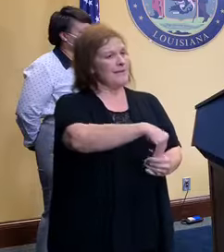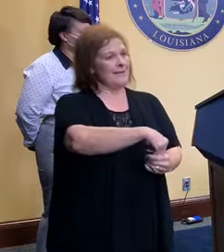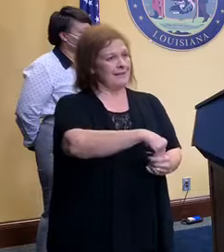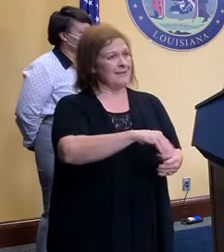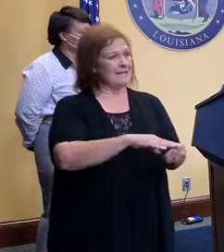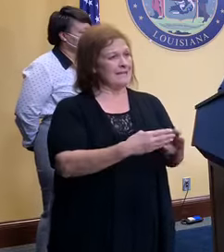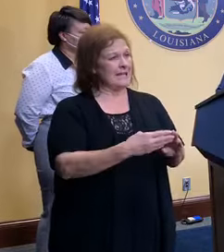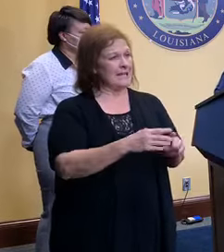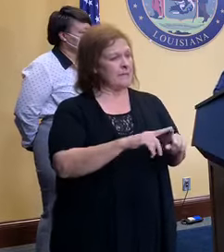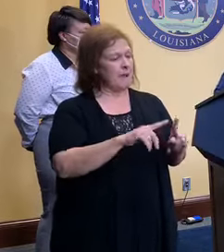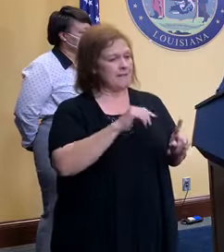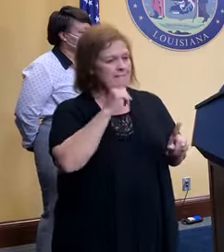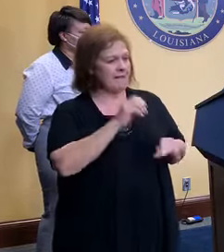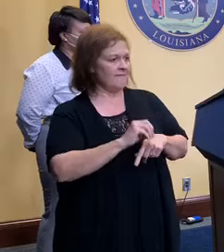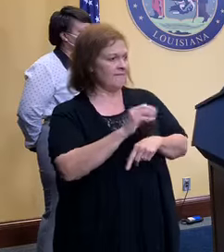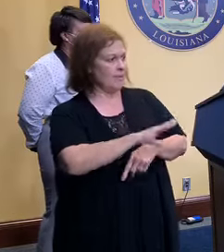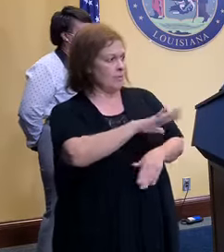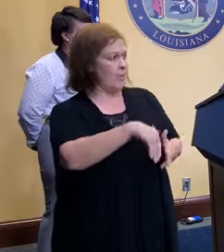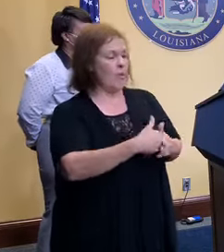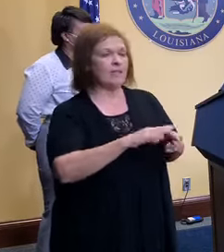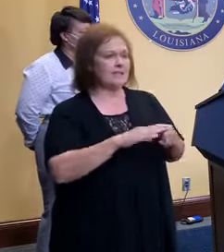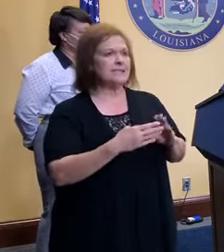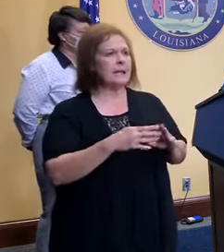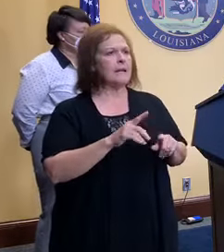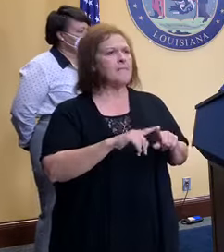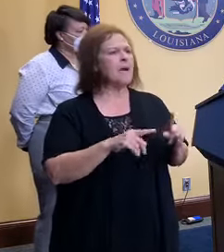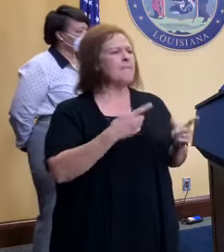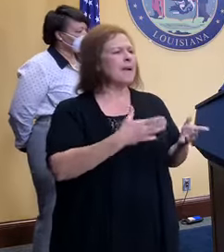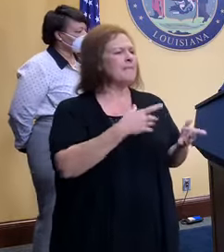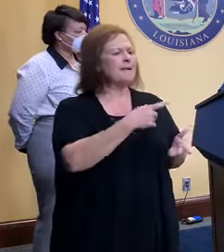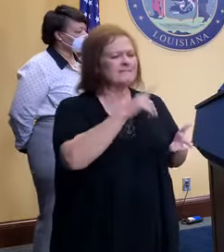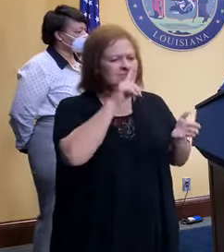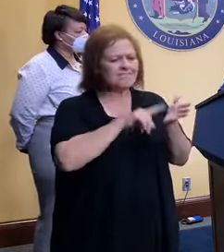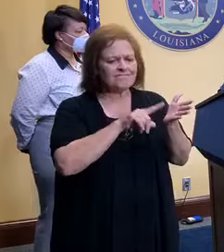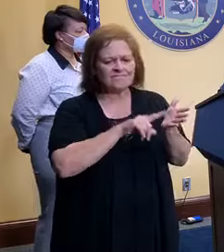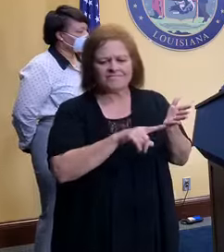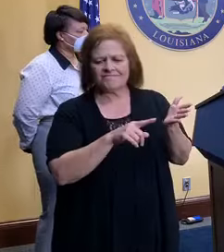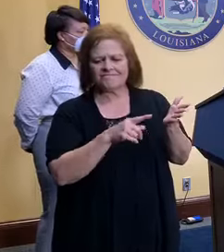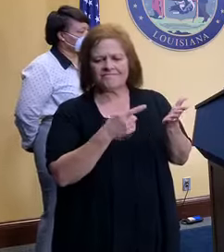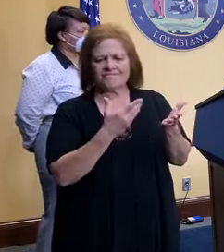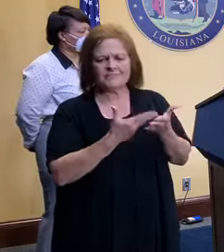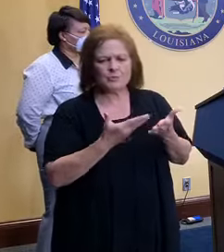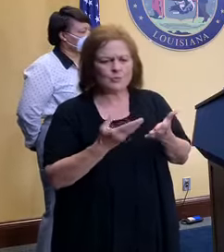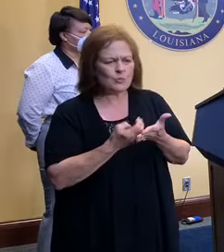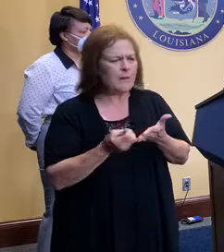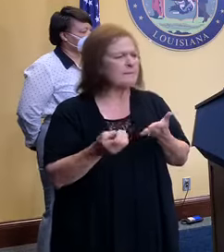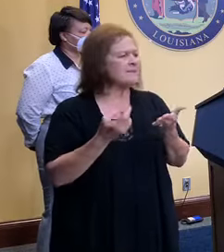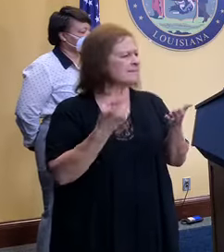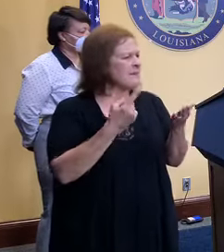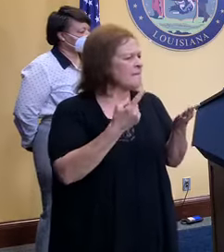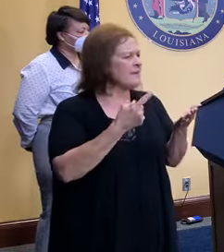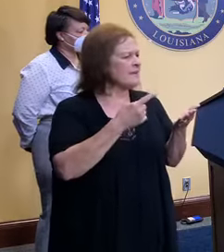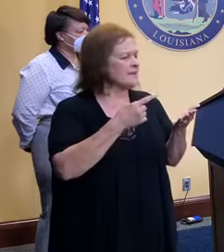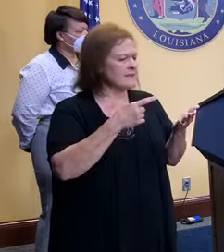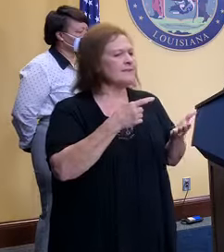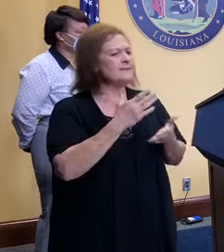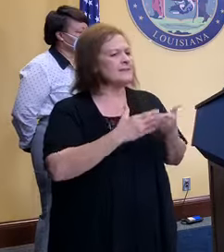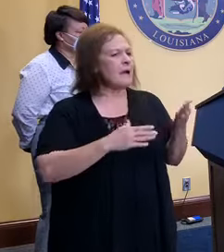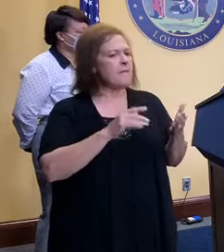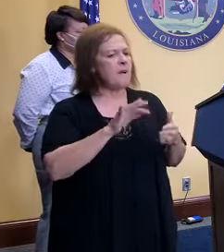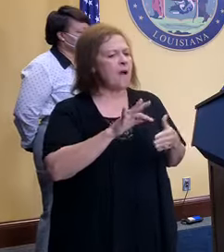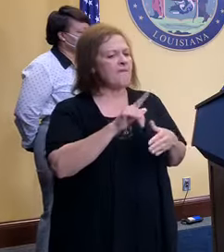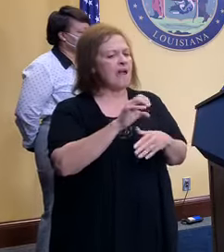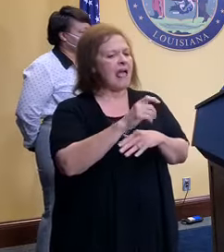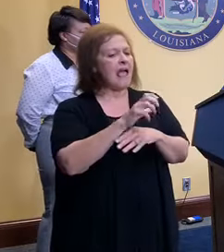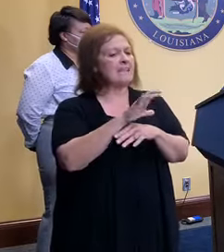enterprise financials, but it may be something that they use to track inventory or assets, and some of those legacy applications have